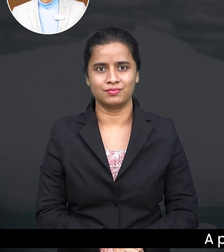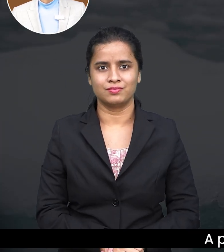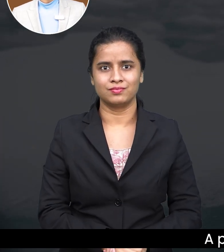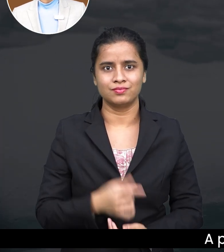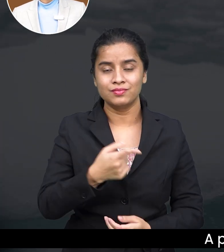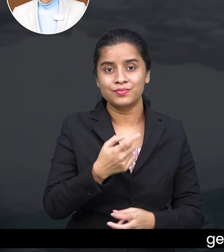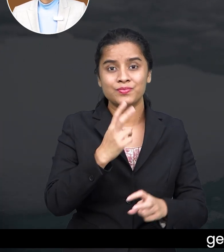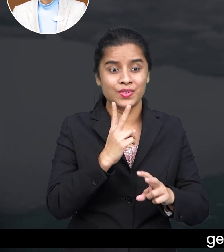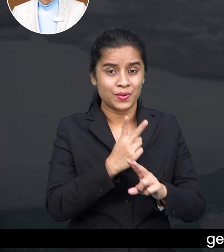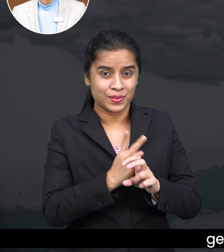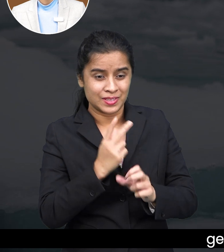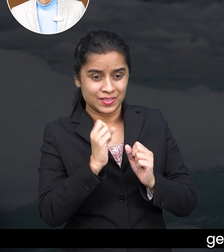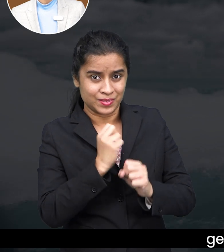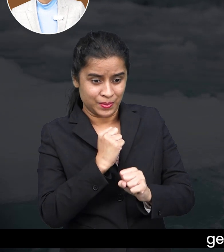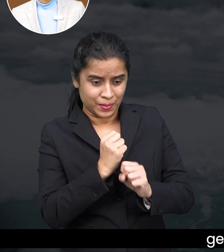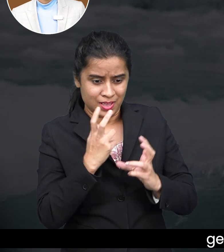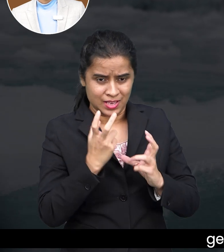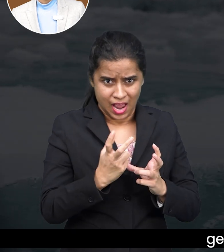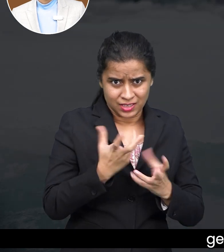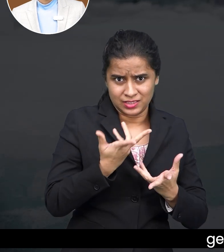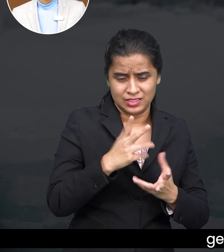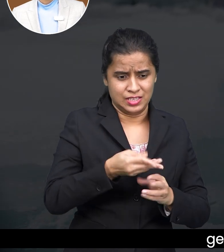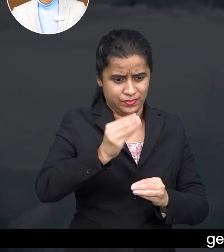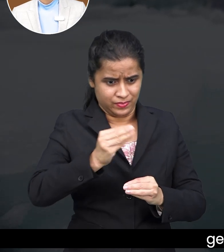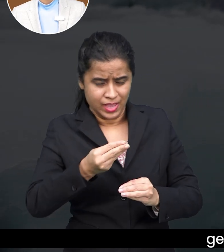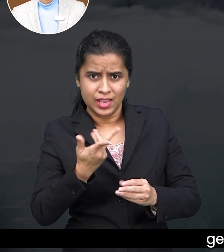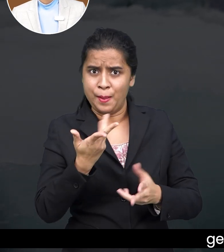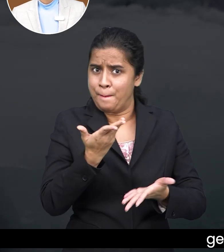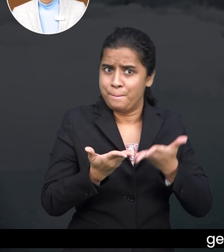A physical change is generally reversible.